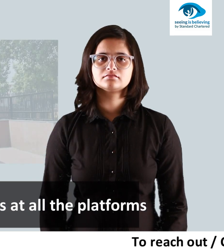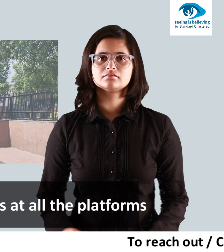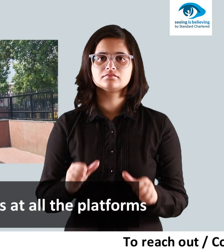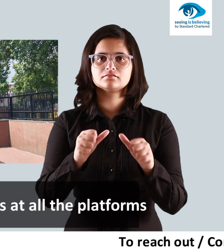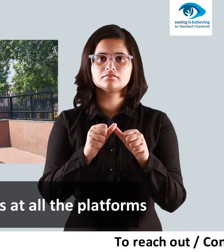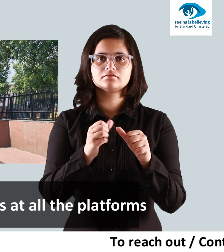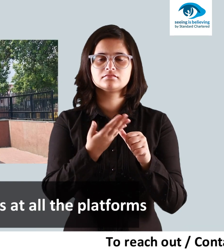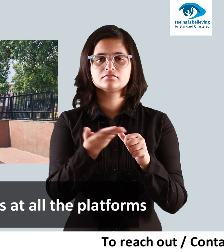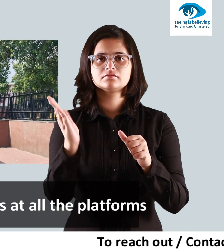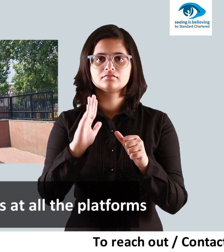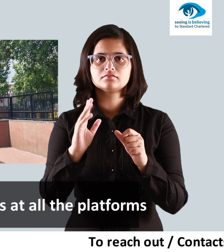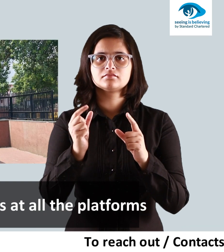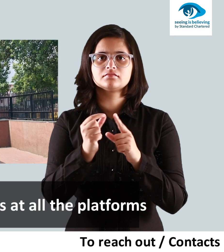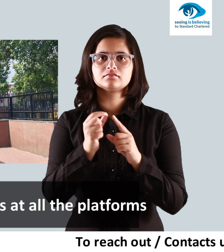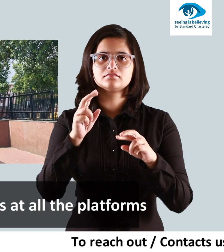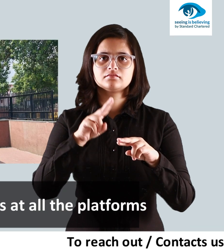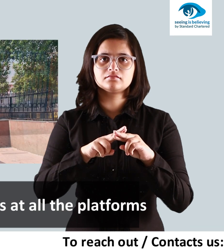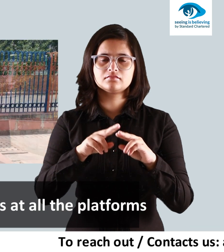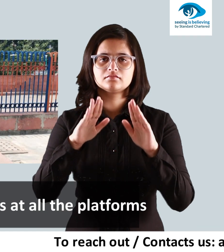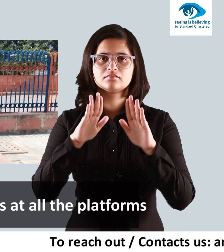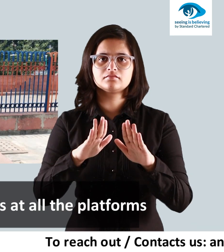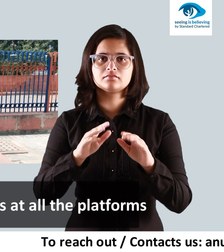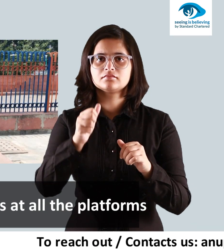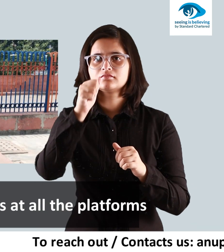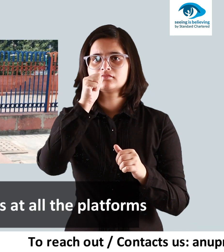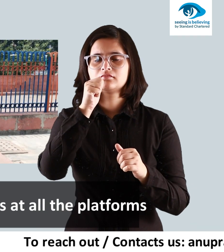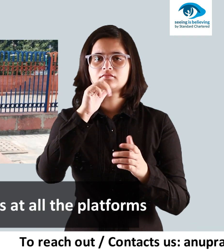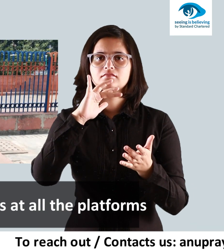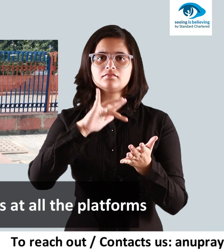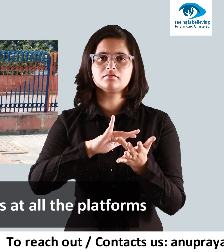There are water boots at all the platforms.